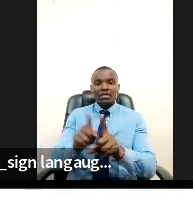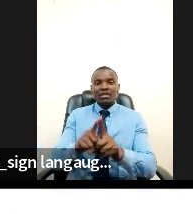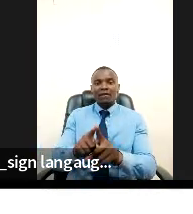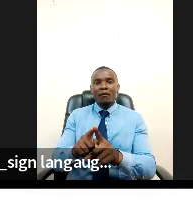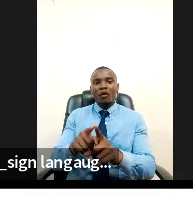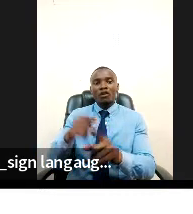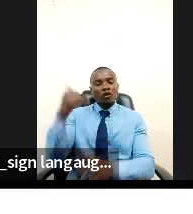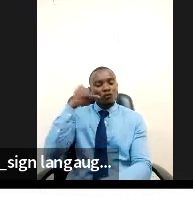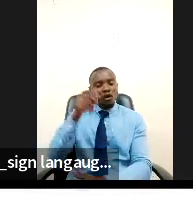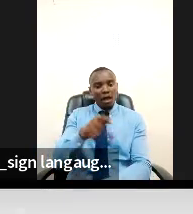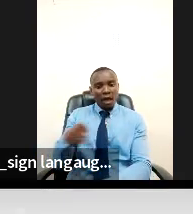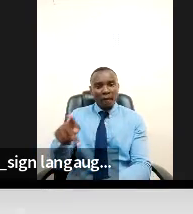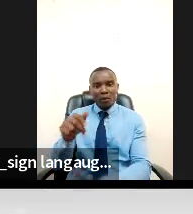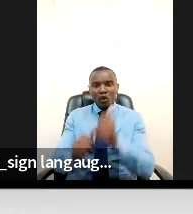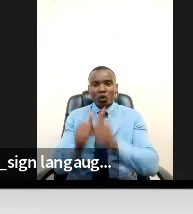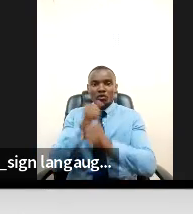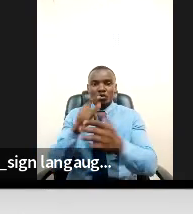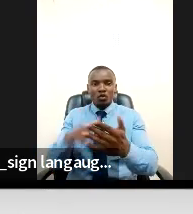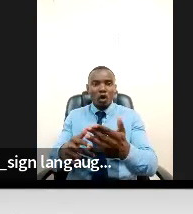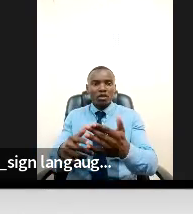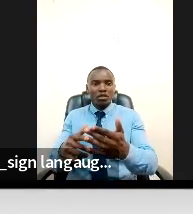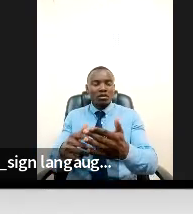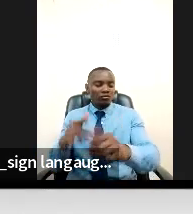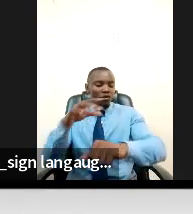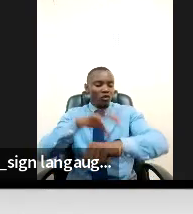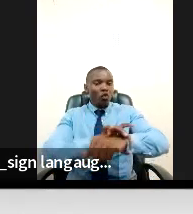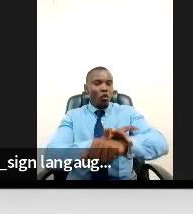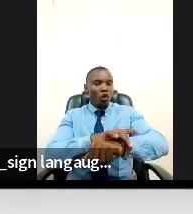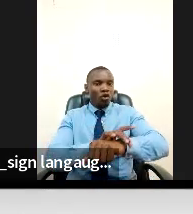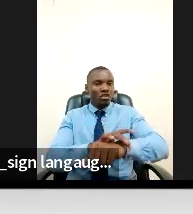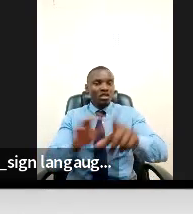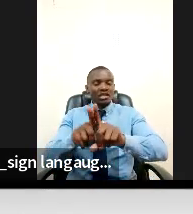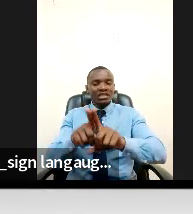that connects your smart watch or other biometric device to your